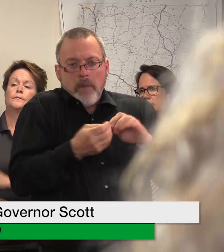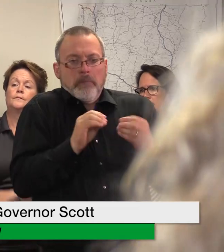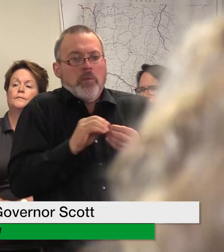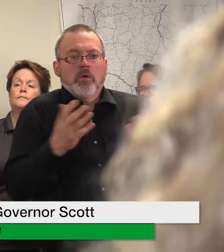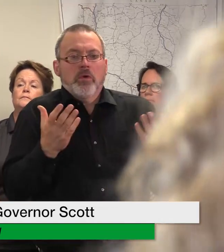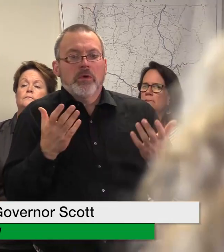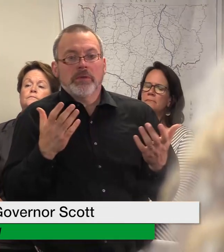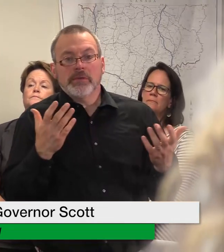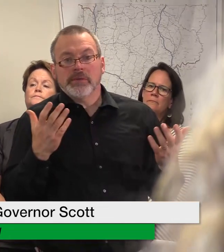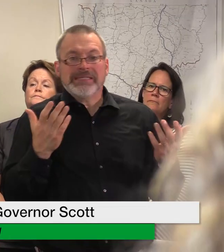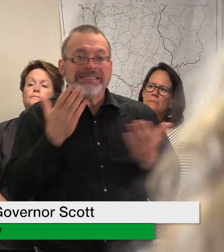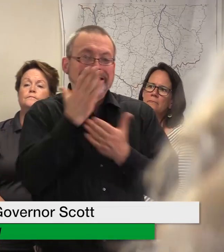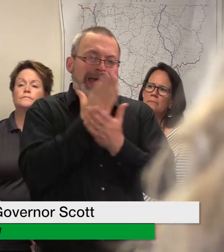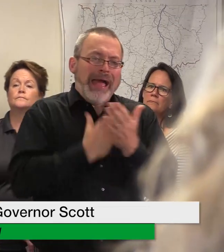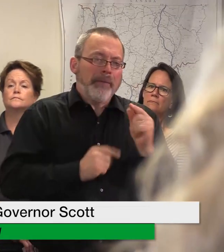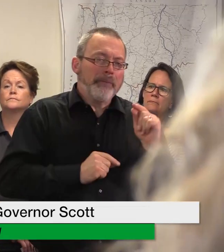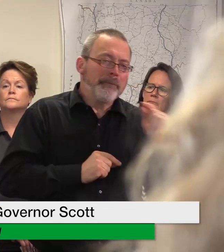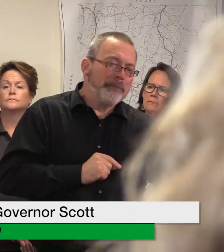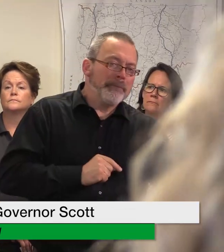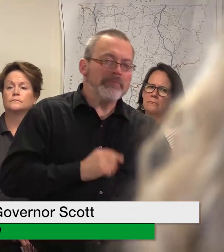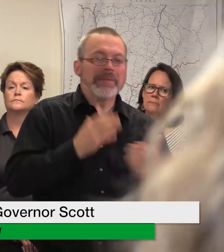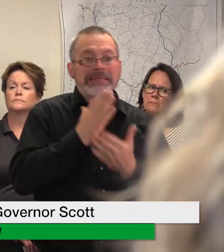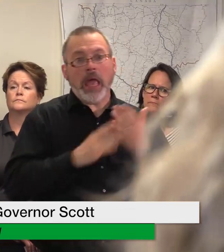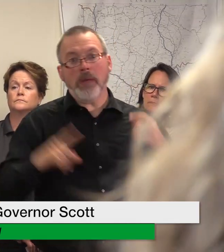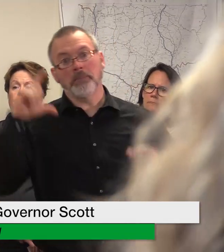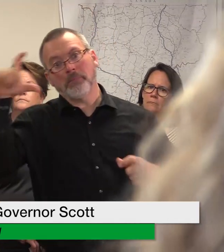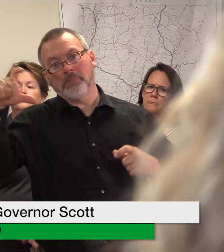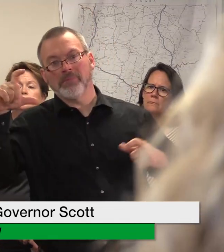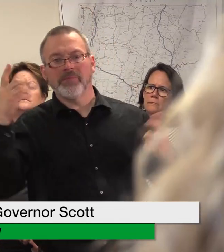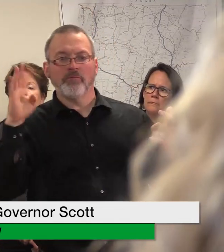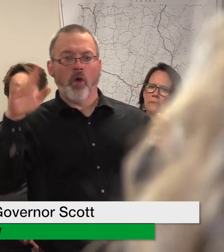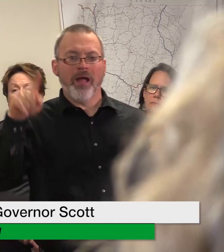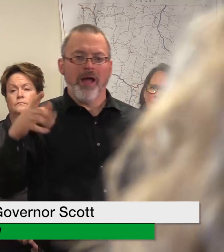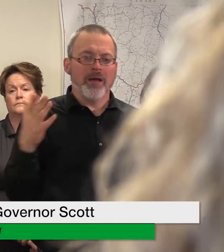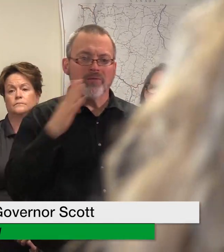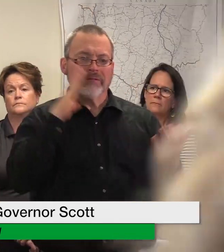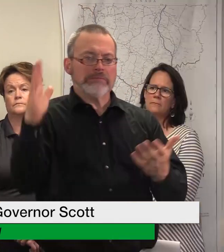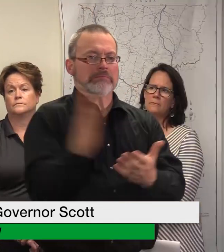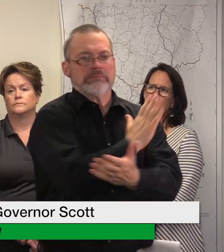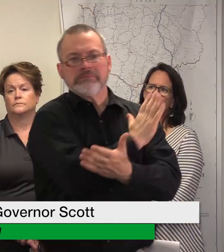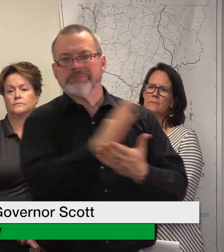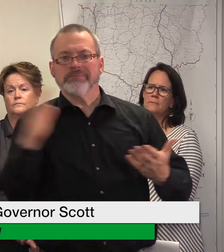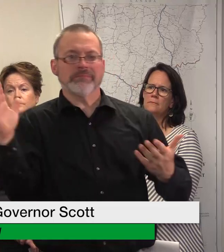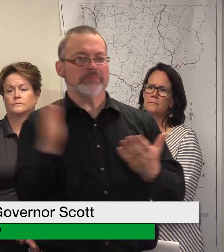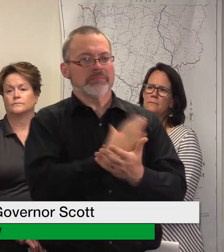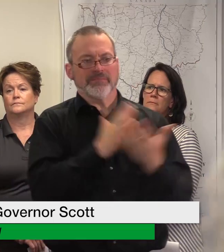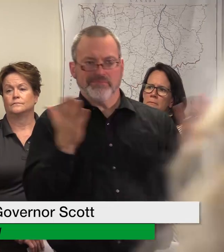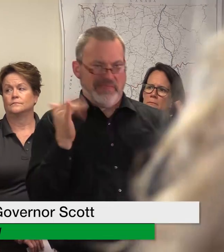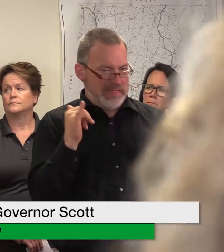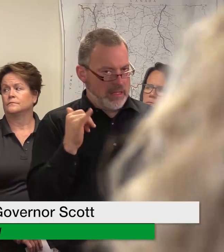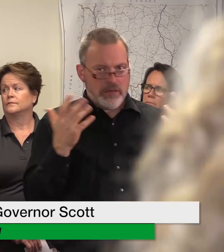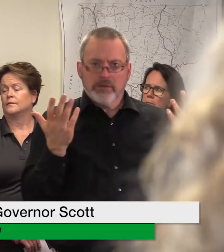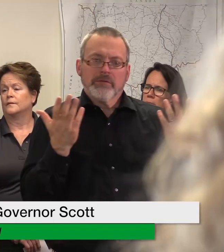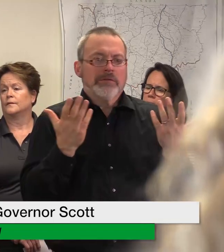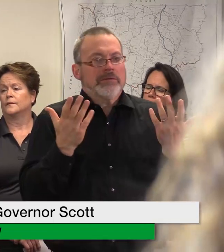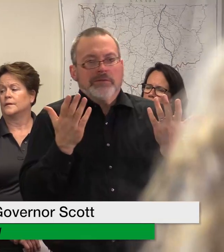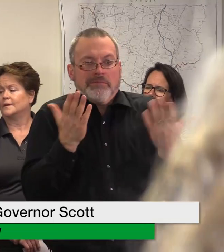received, money for clean and sanitize, and another person got $41,000. So by giving you an